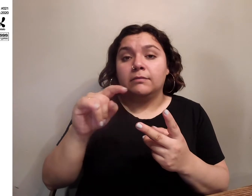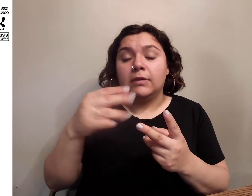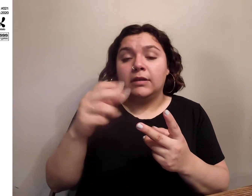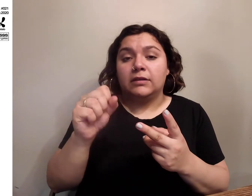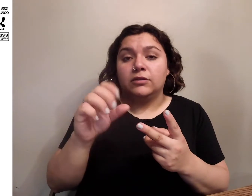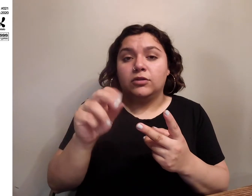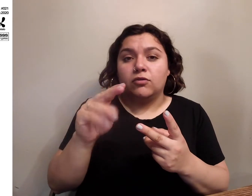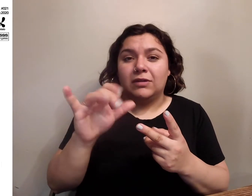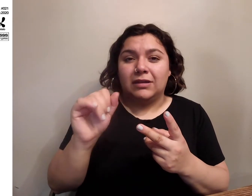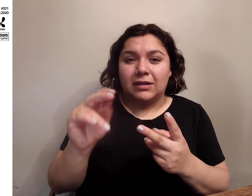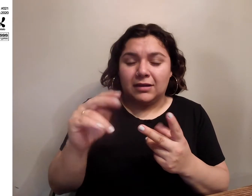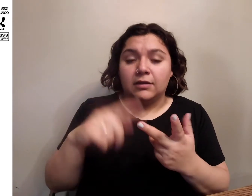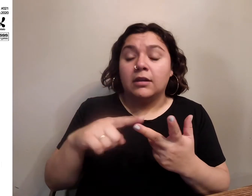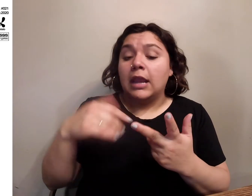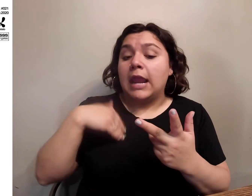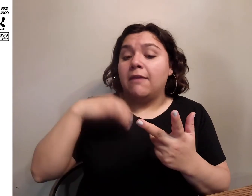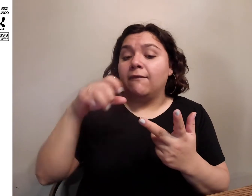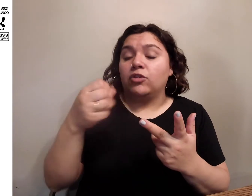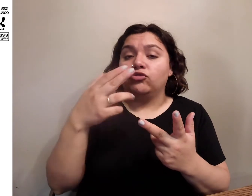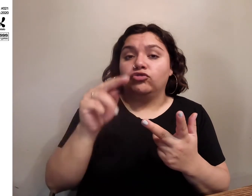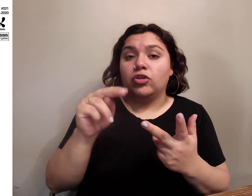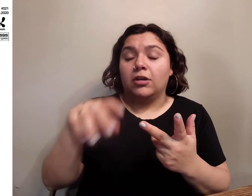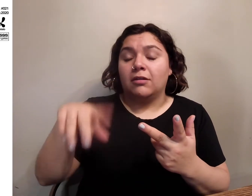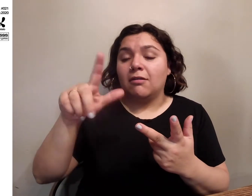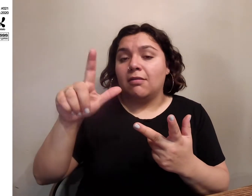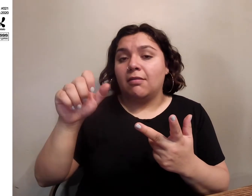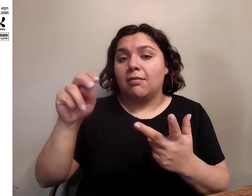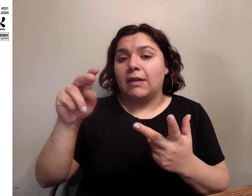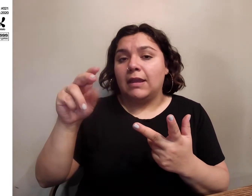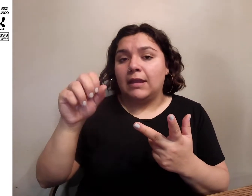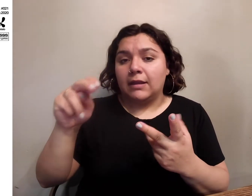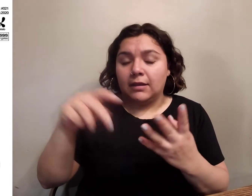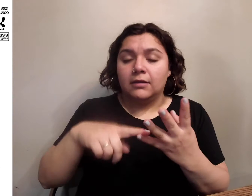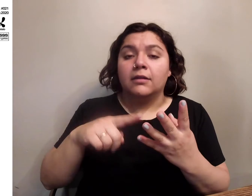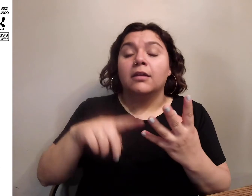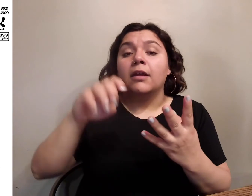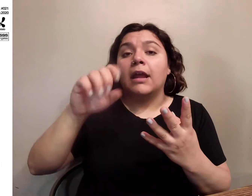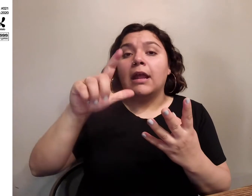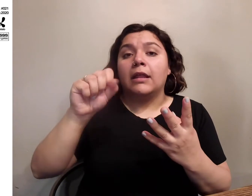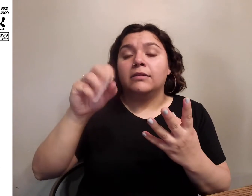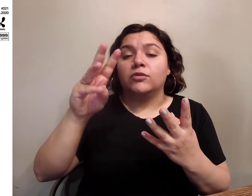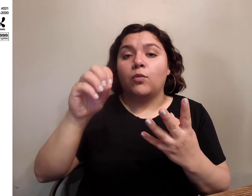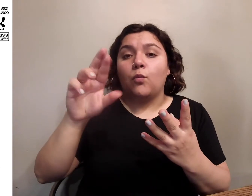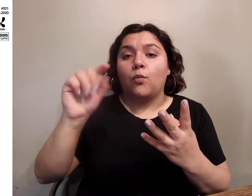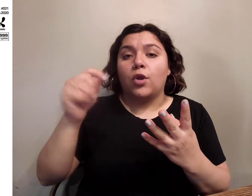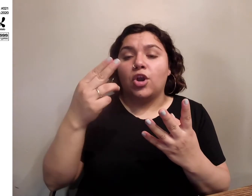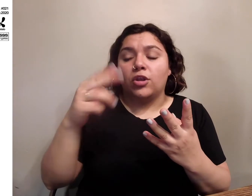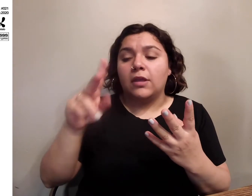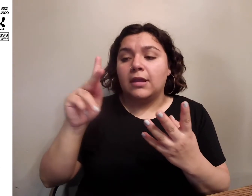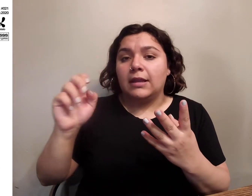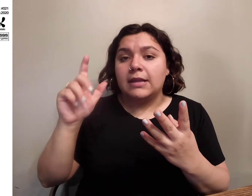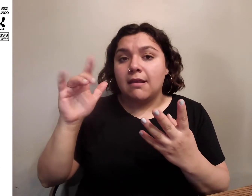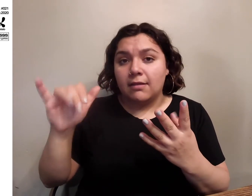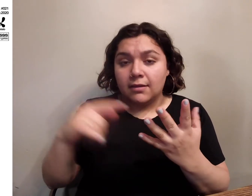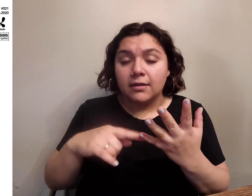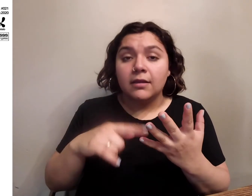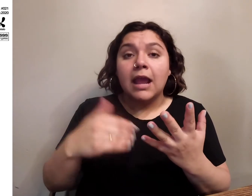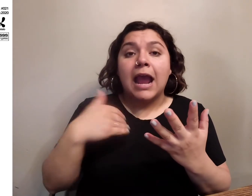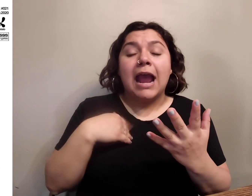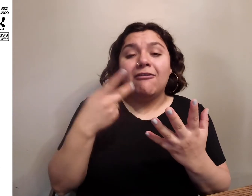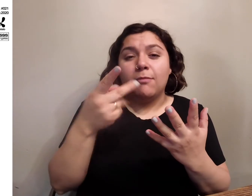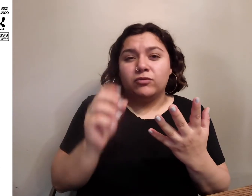Lennon. I've got Ellsworth Kelly. Beautiful. Let's see. I have the murals at the post